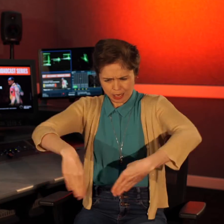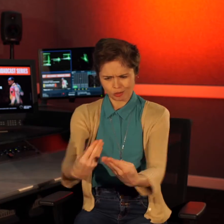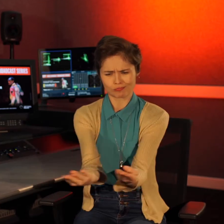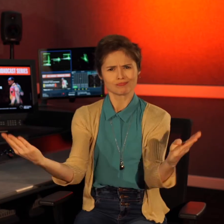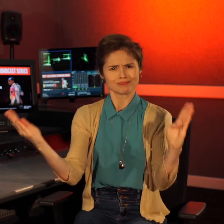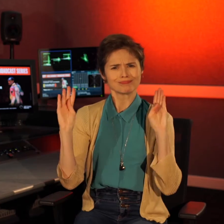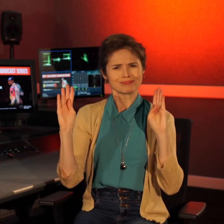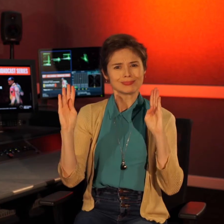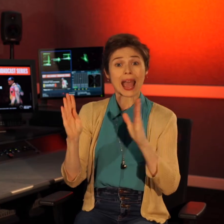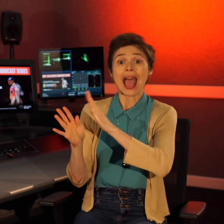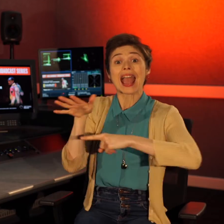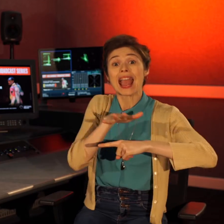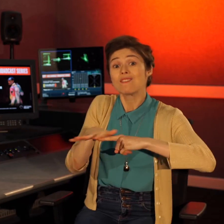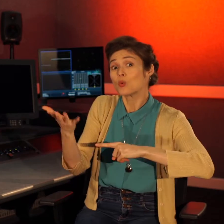and in the stage setting itself.